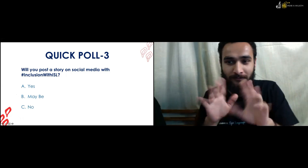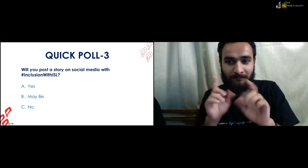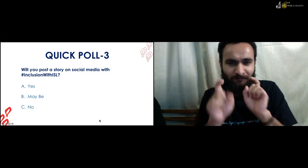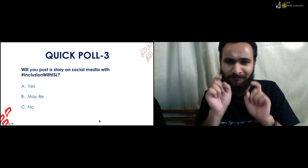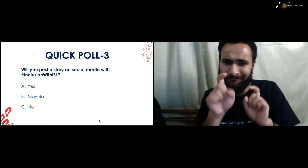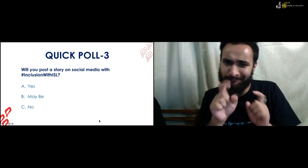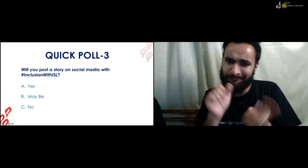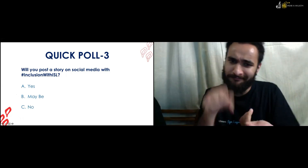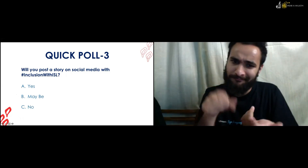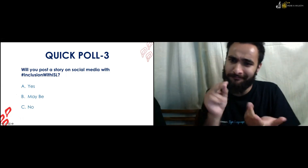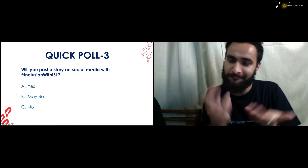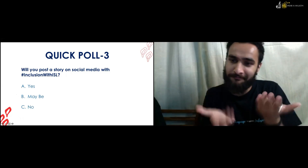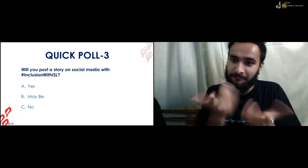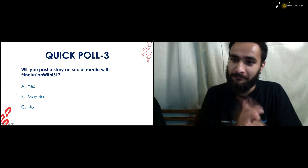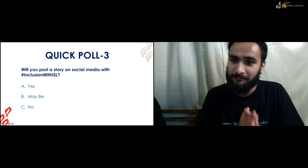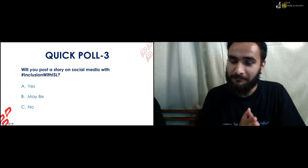Come on.